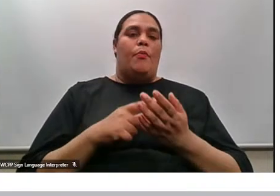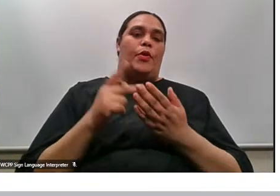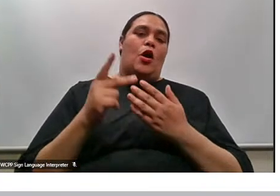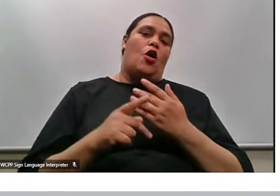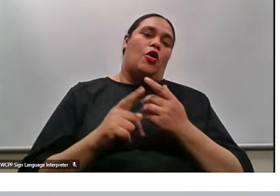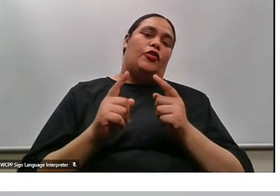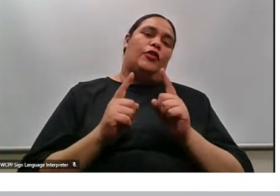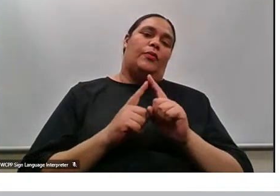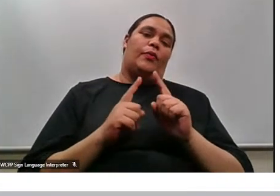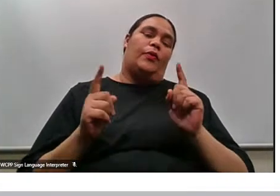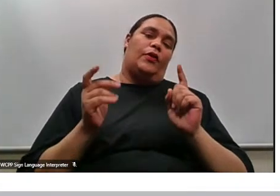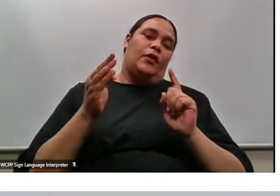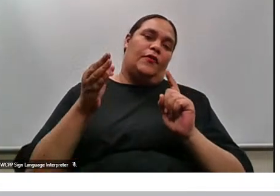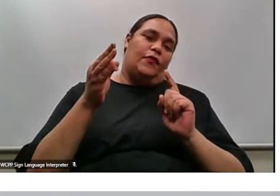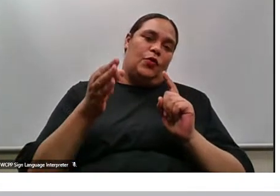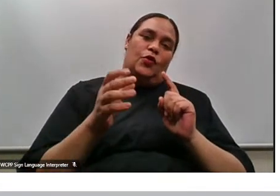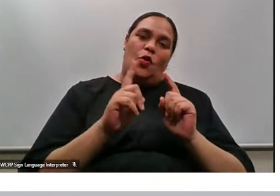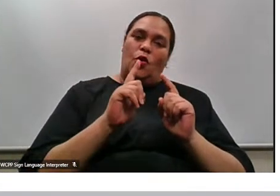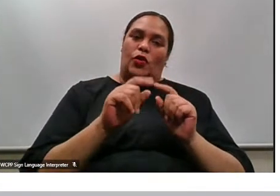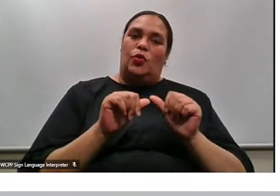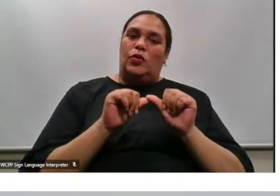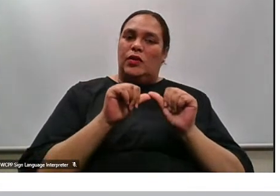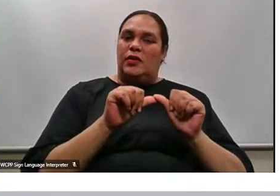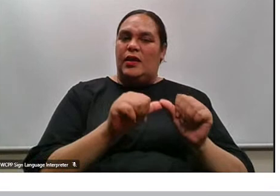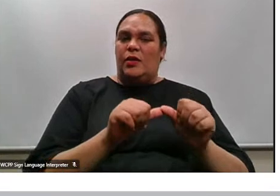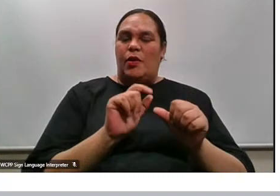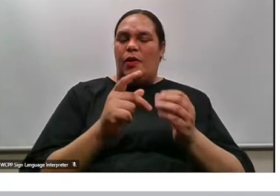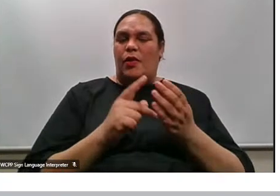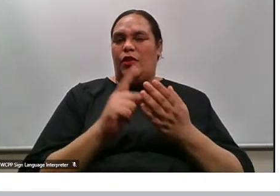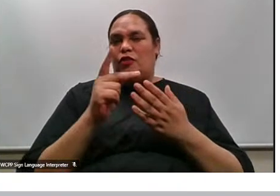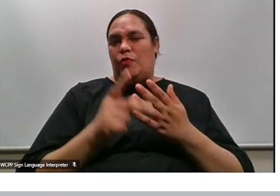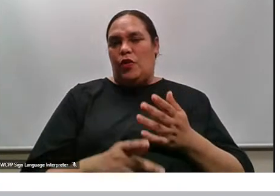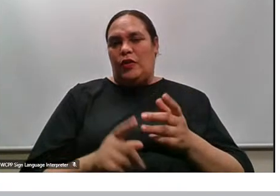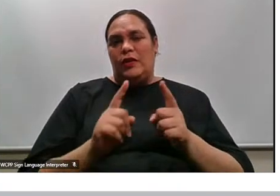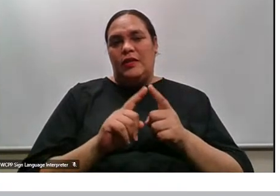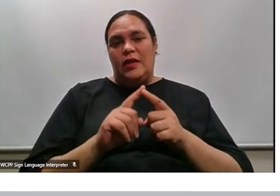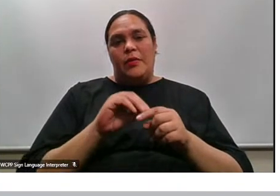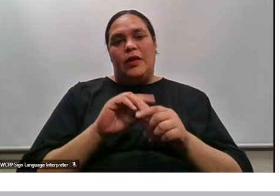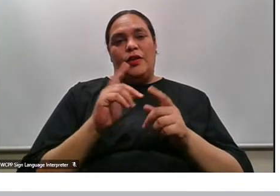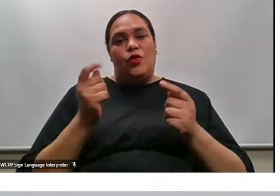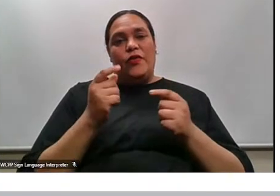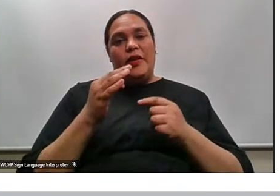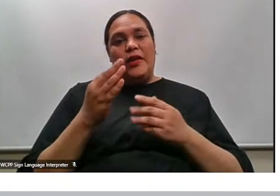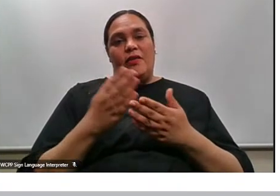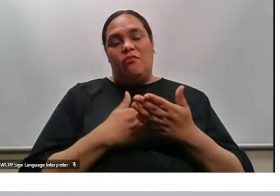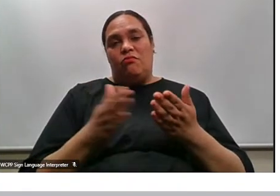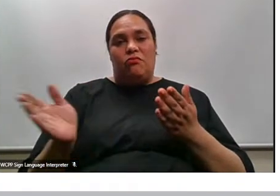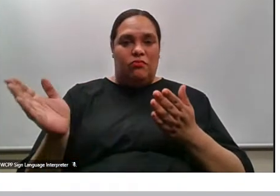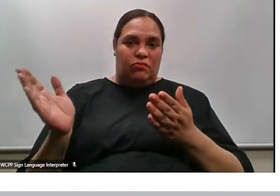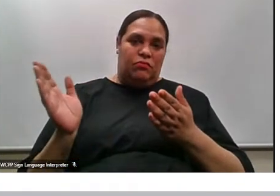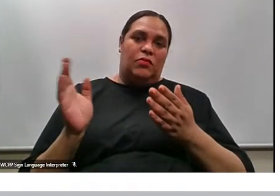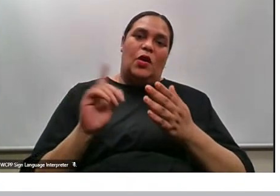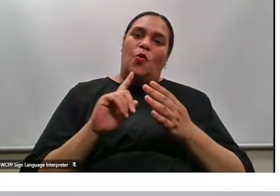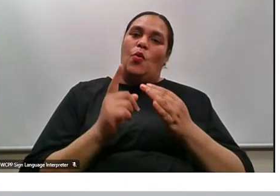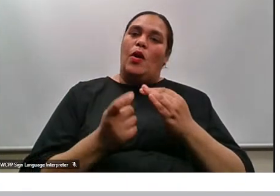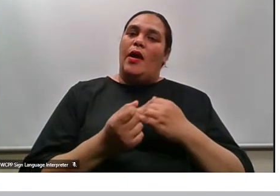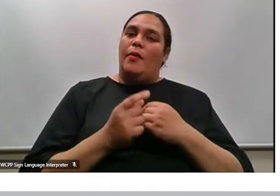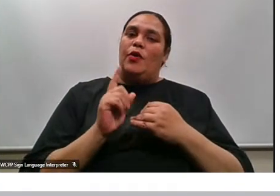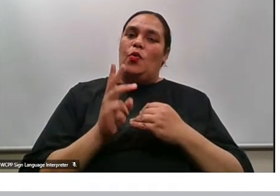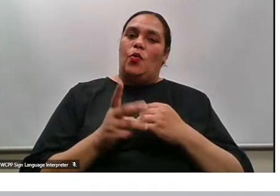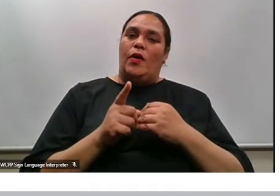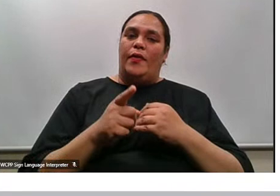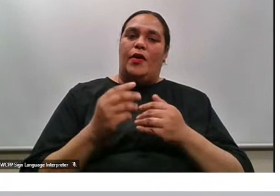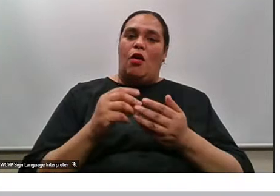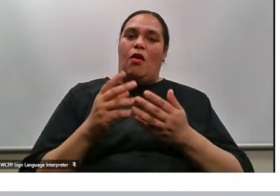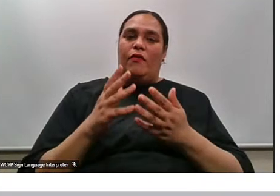the near future? What is the sustainability of this project? And in the event that it is discontinued, what will happen to these officers